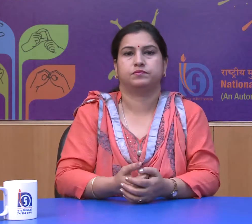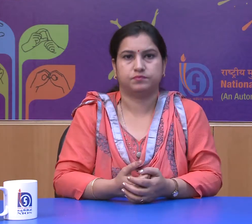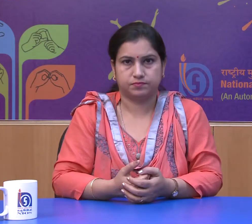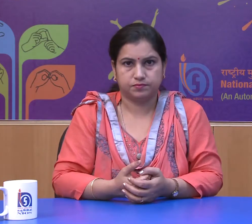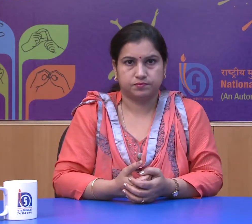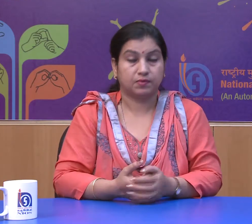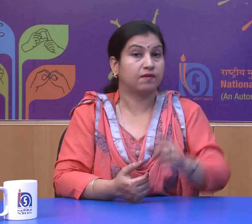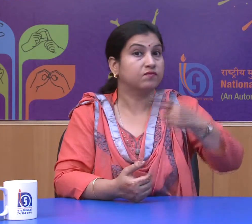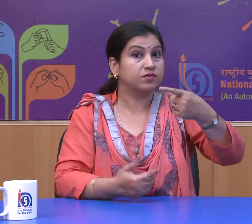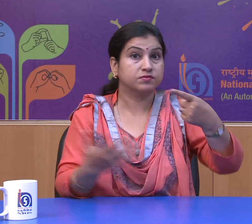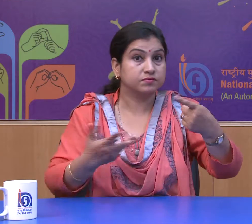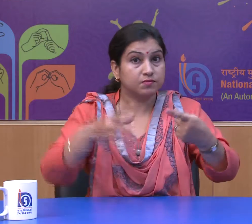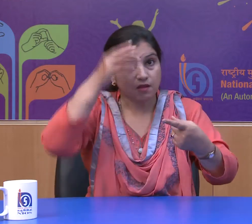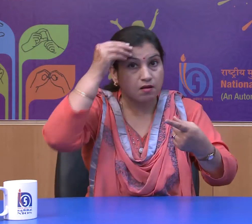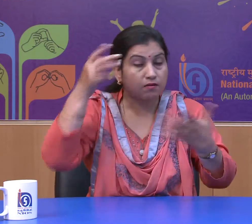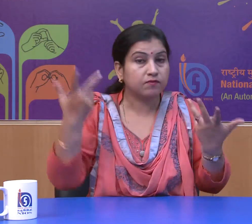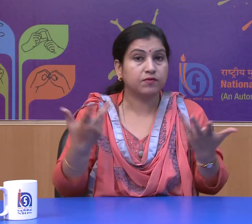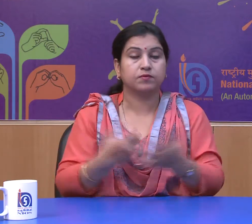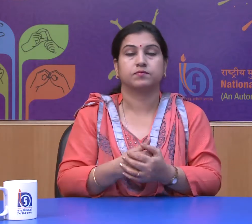Number 1, we learnt about the federal